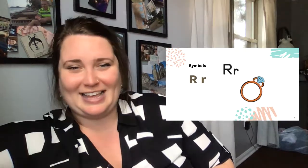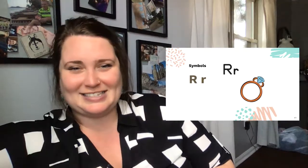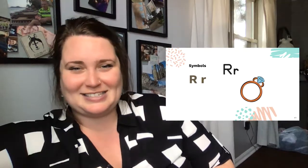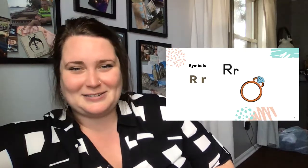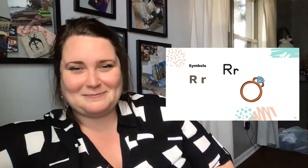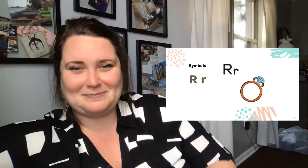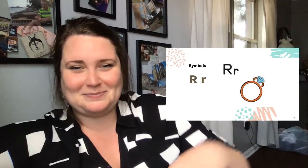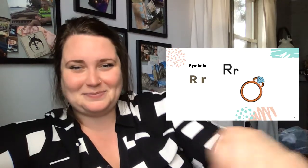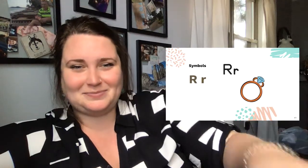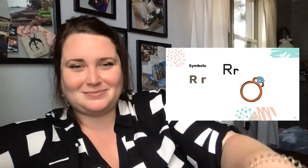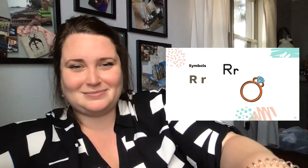this.